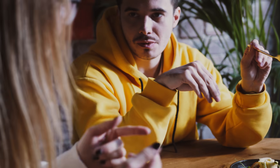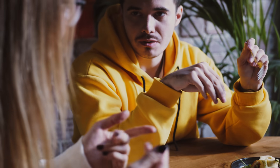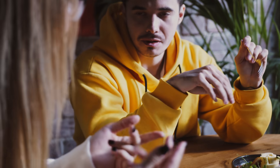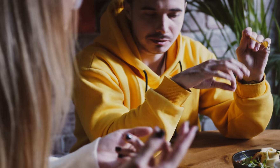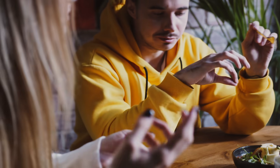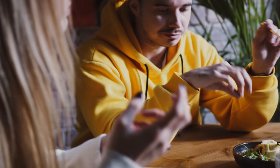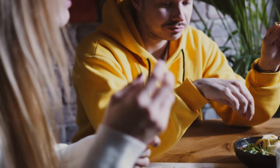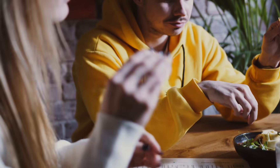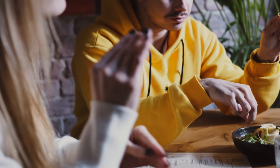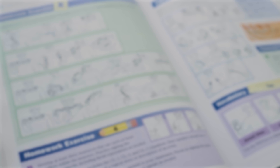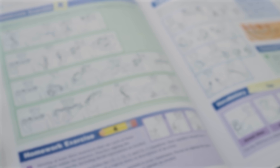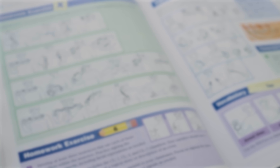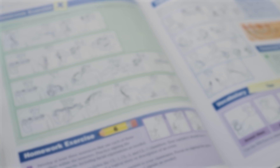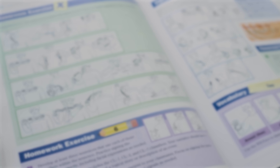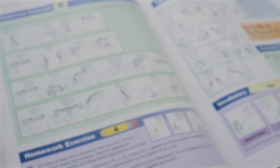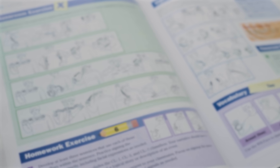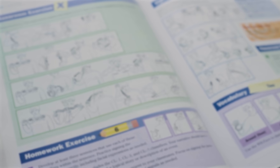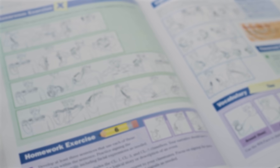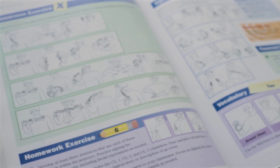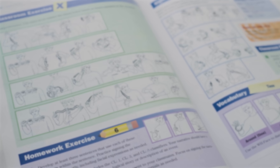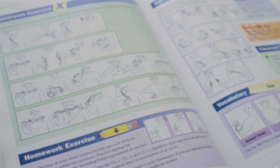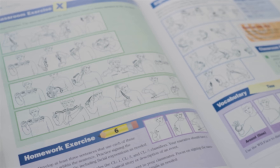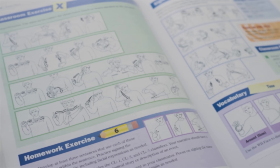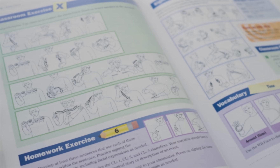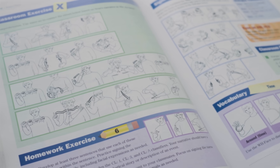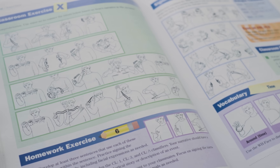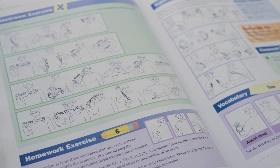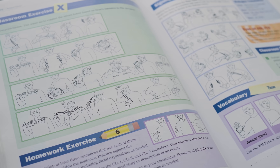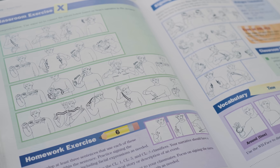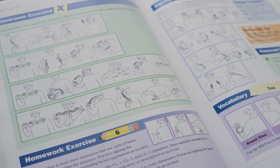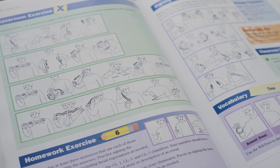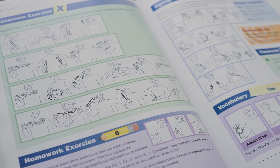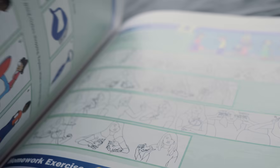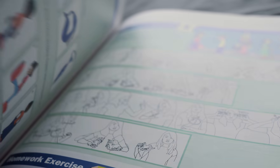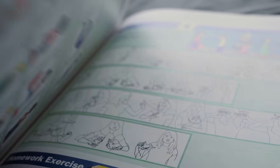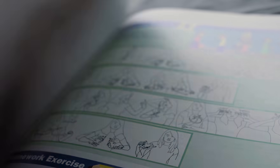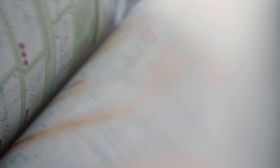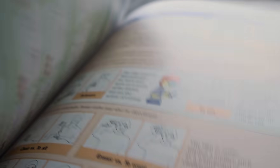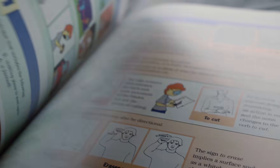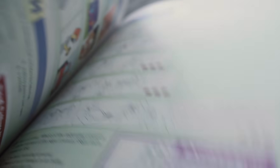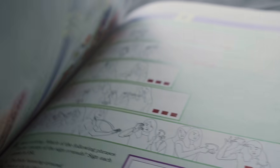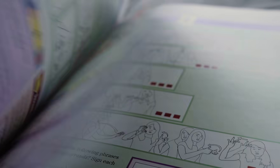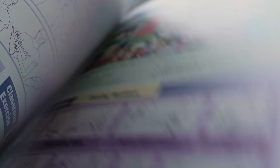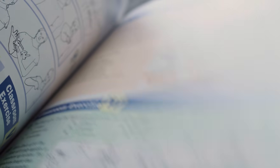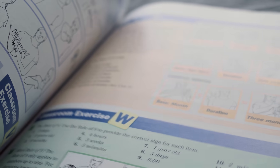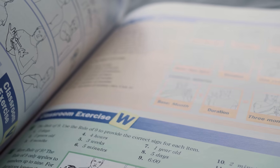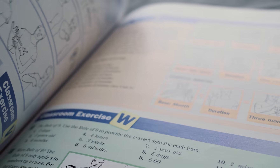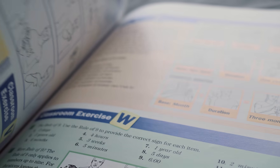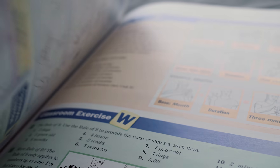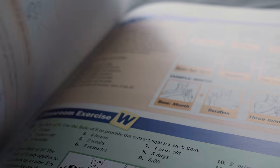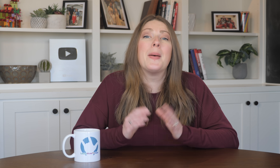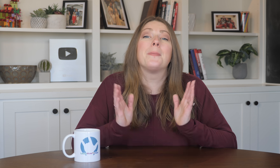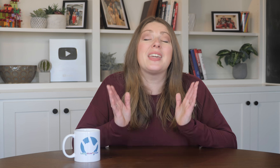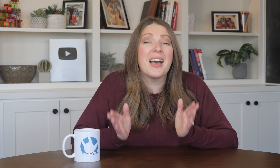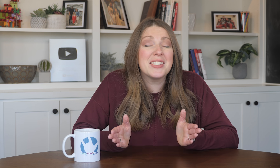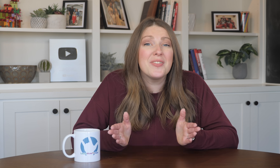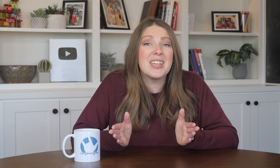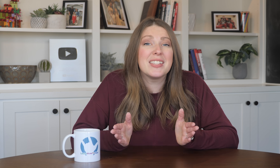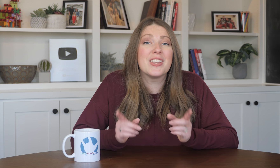local deaf communities. These are not signs that you would see in a printed form in a sign language dictionary. Because of this, you